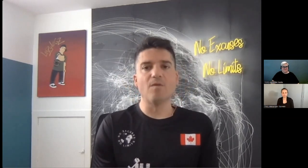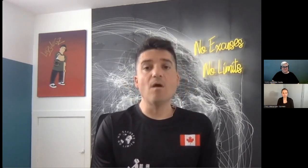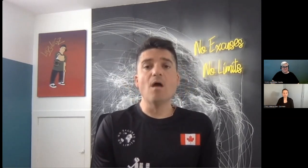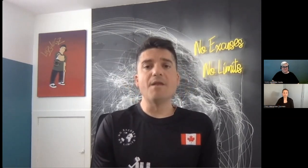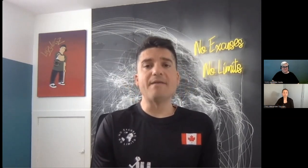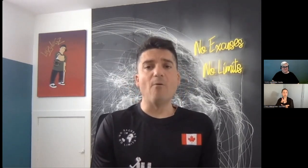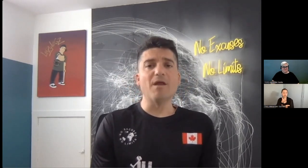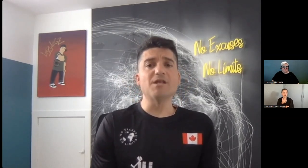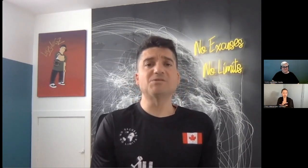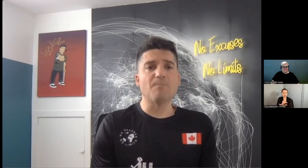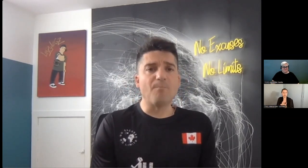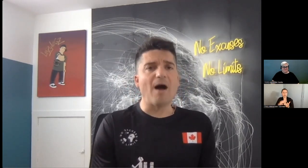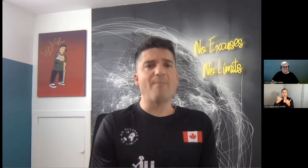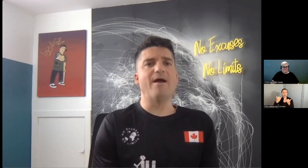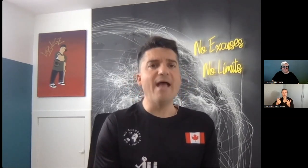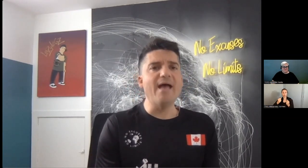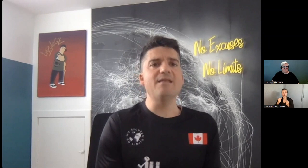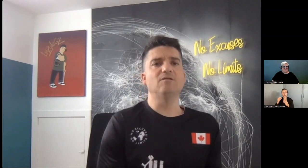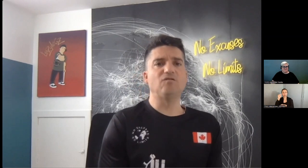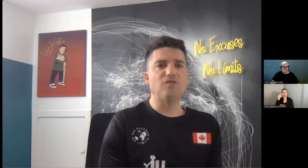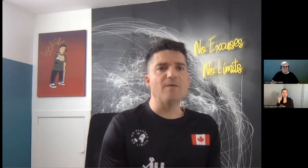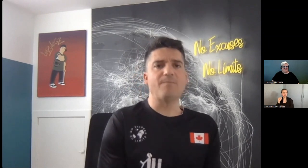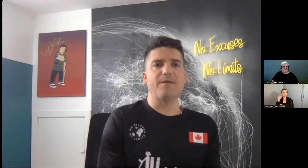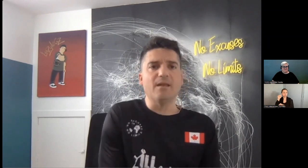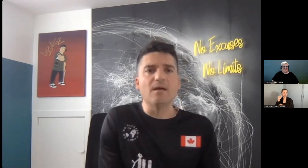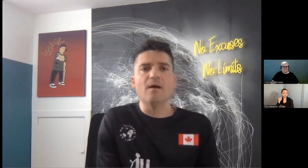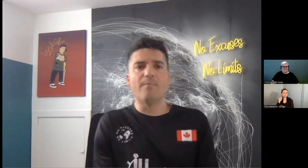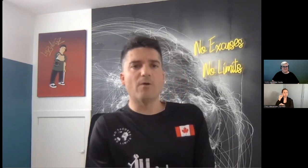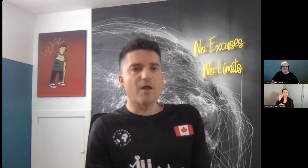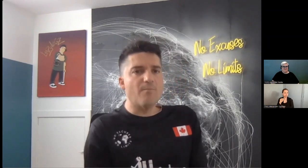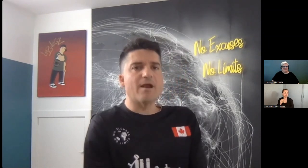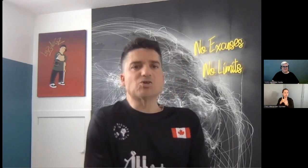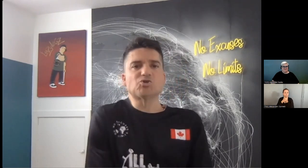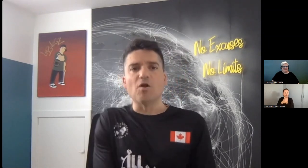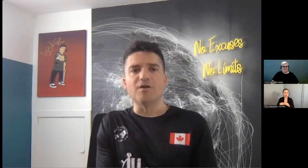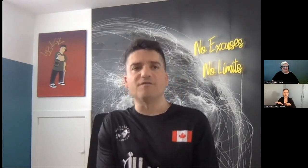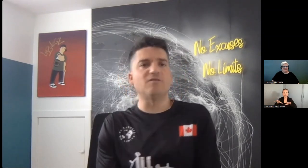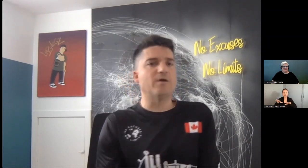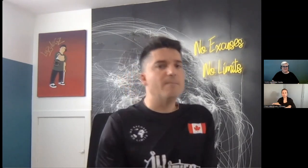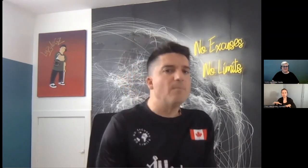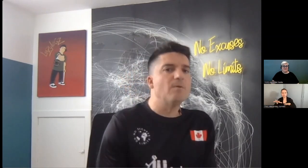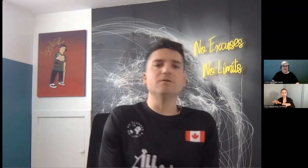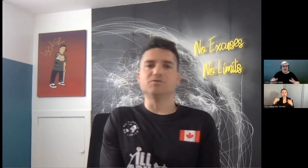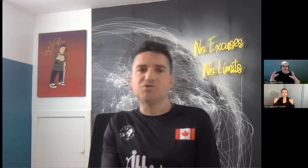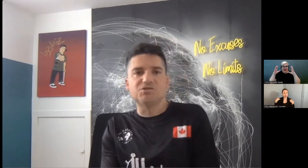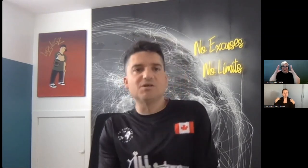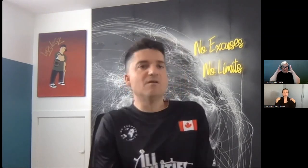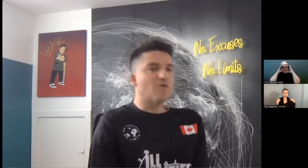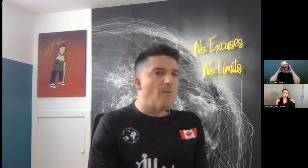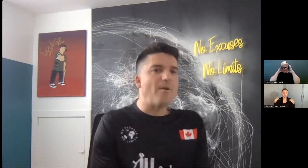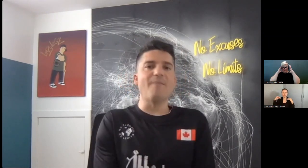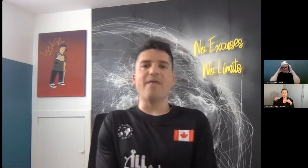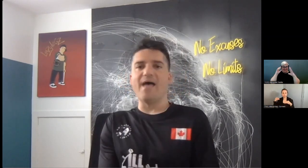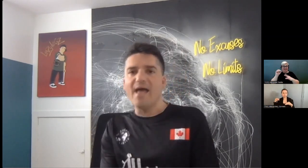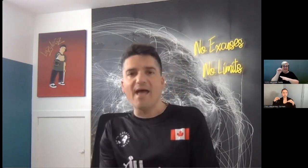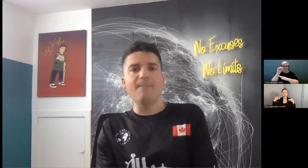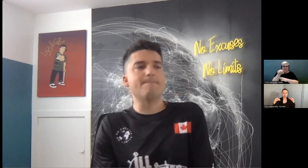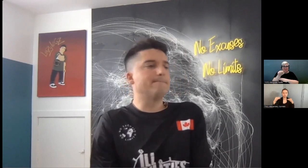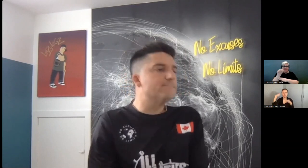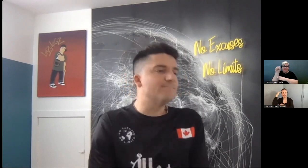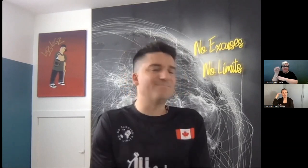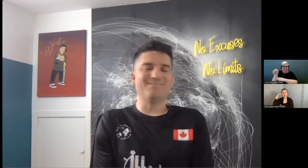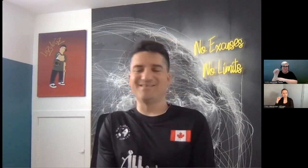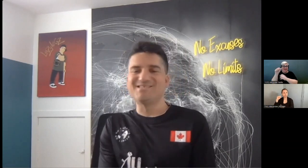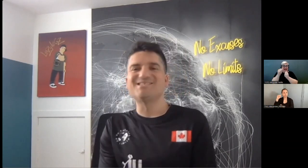Stop. Now we're gonna just bob our head to the beat, but we're gonna bring our shoulders into it. So bob that